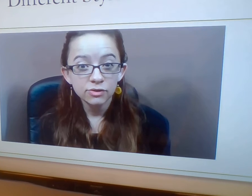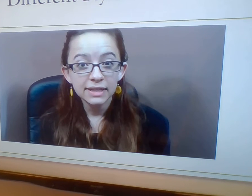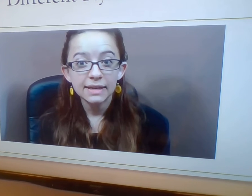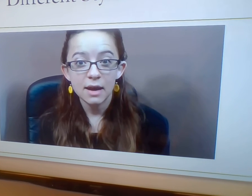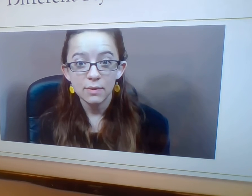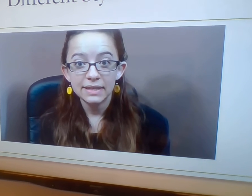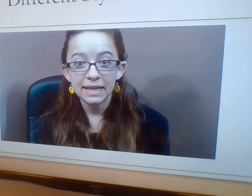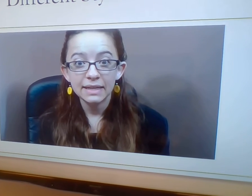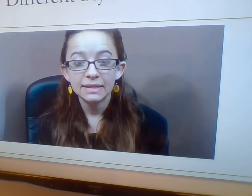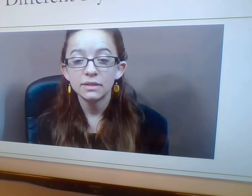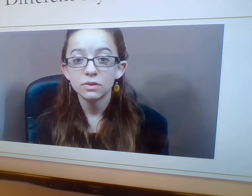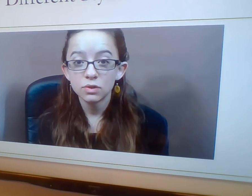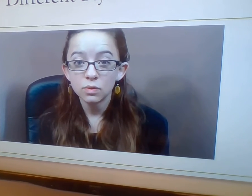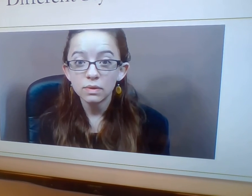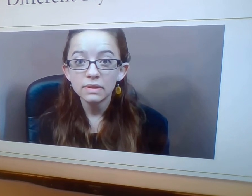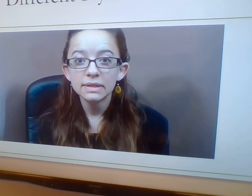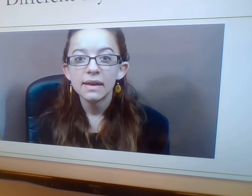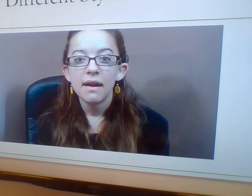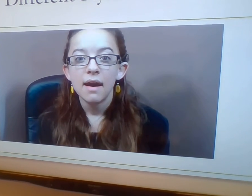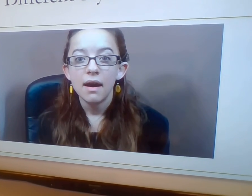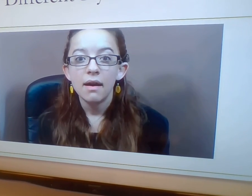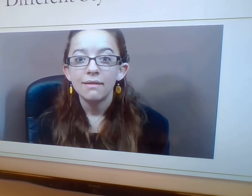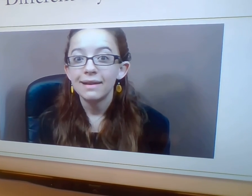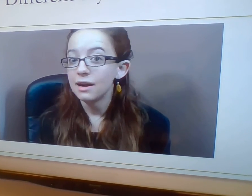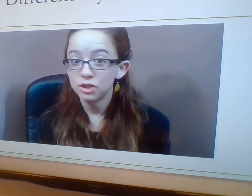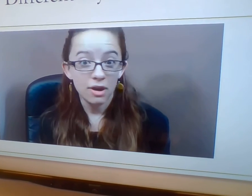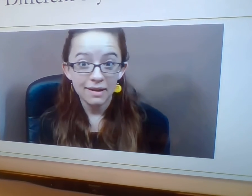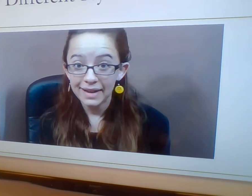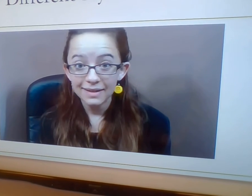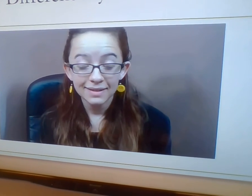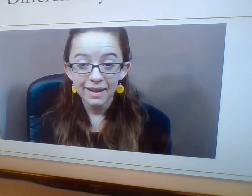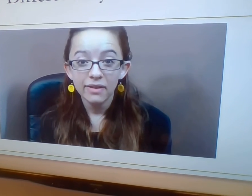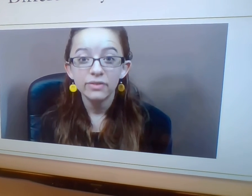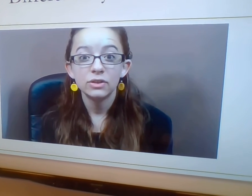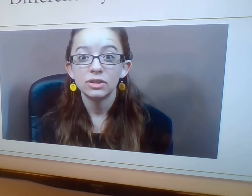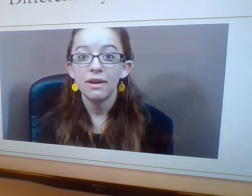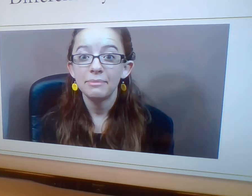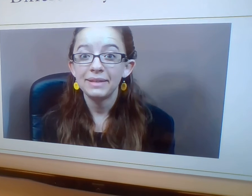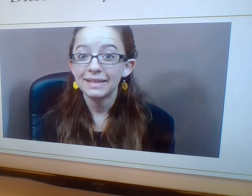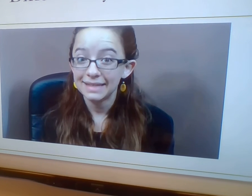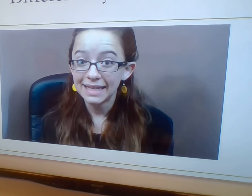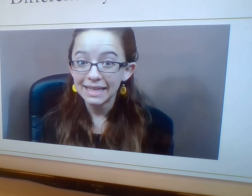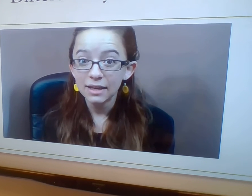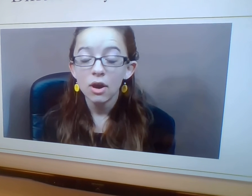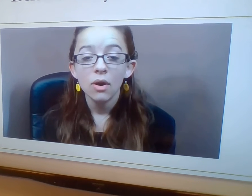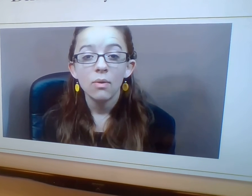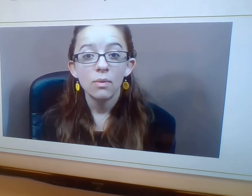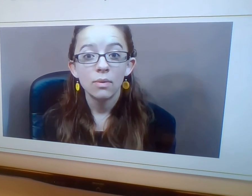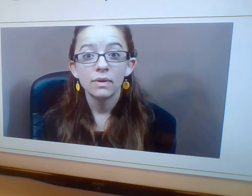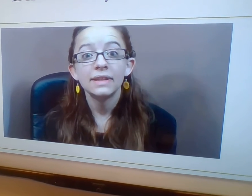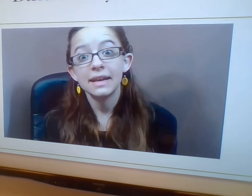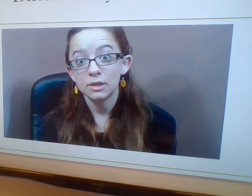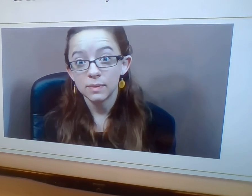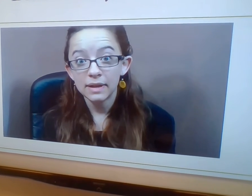children nowadays in schools are not taught ASL, they're taught PSE or the next one that I'm